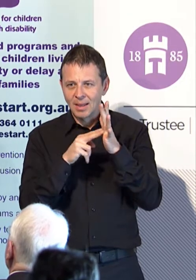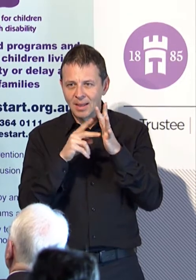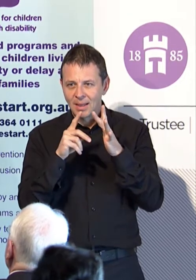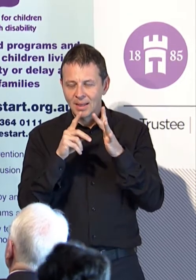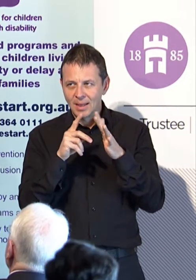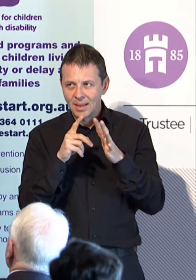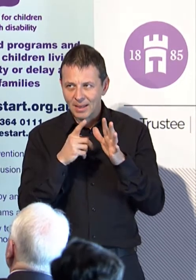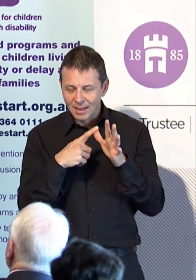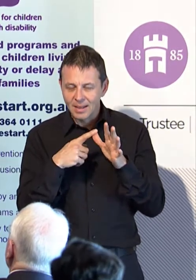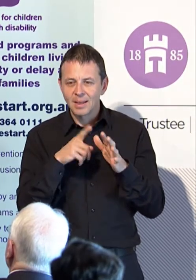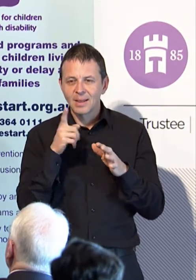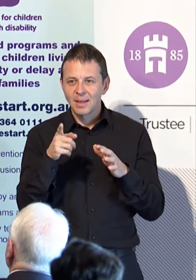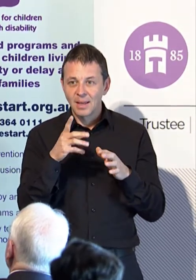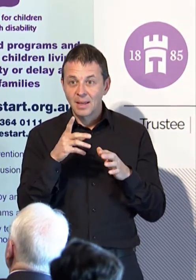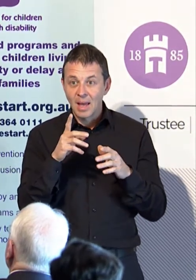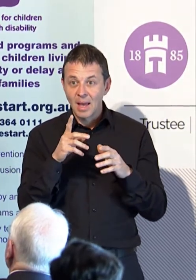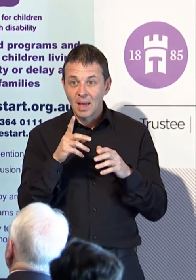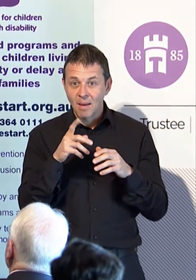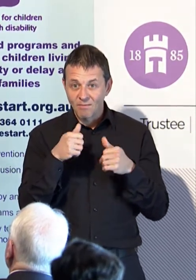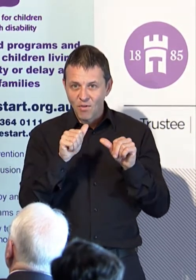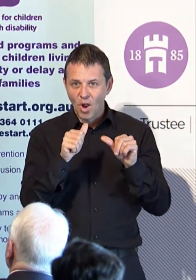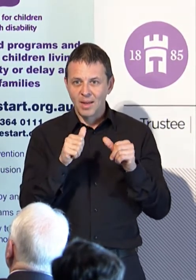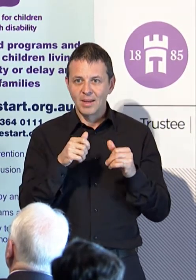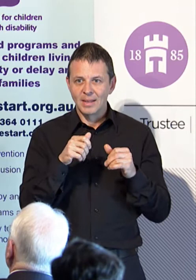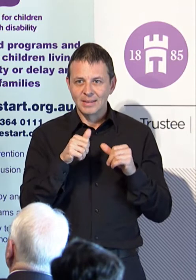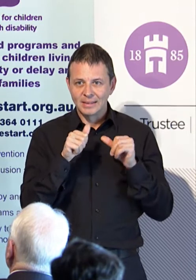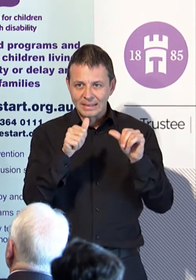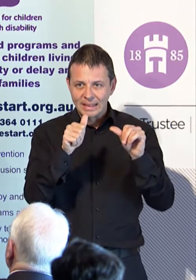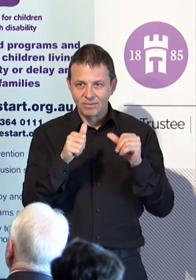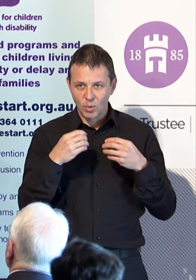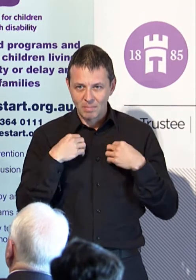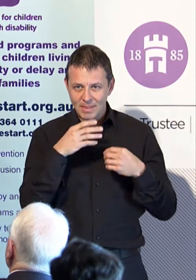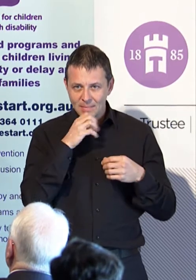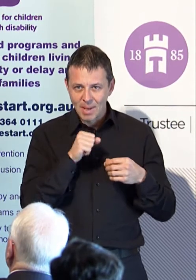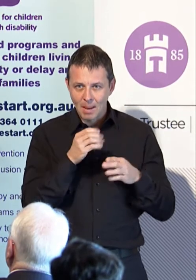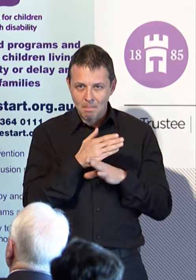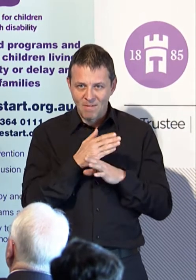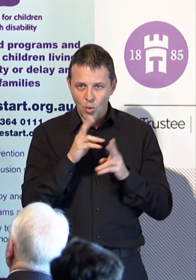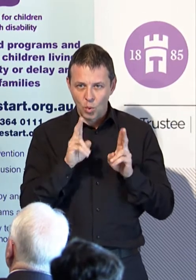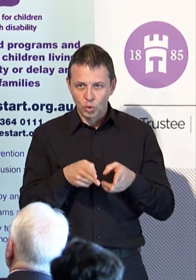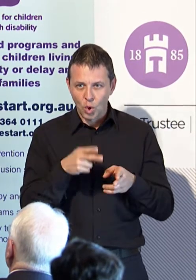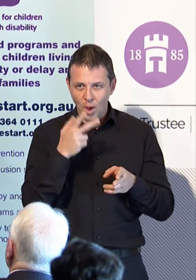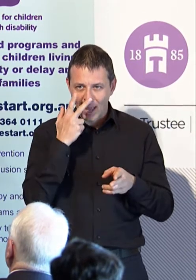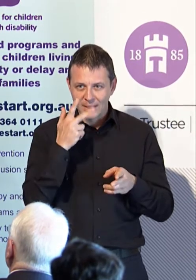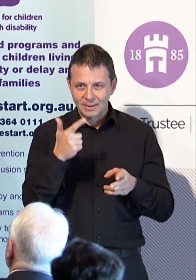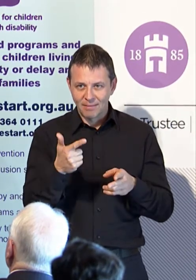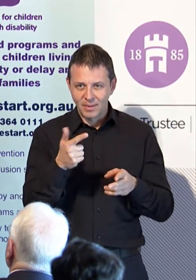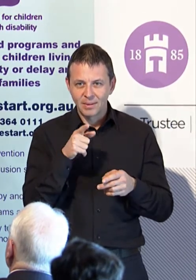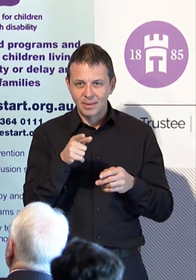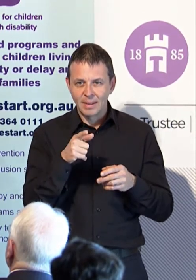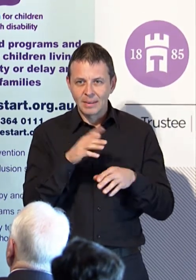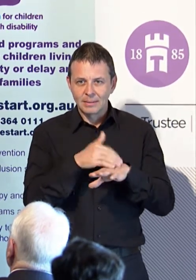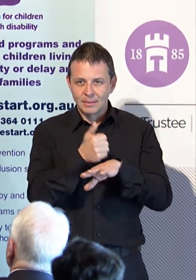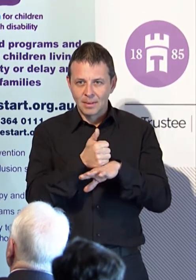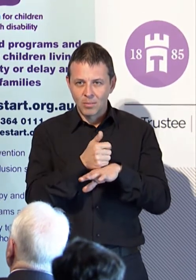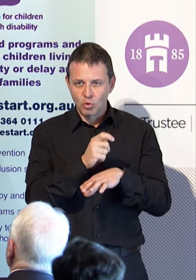the end of a whole series of hard knocks, and just before he died, before he was 87, he created a trust,